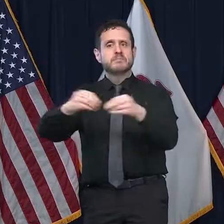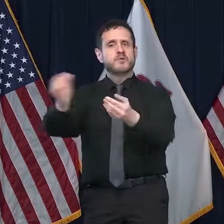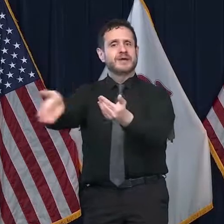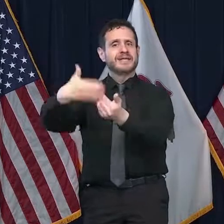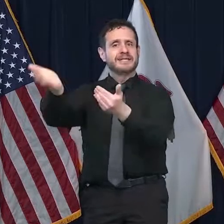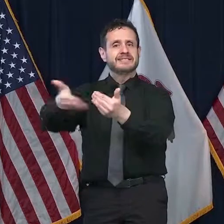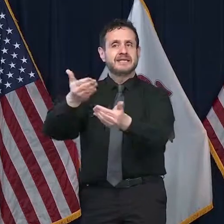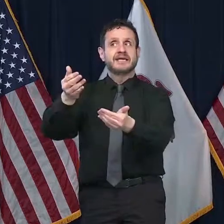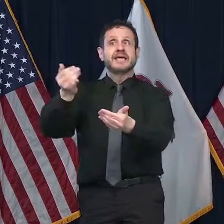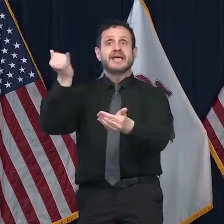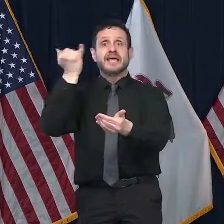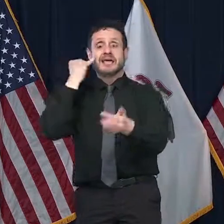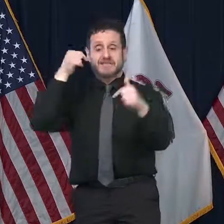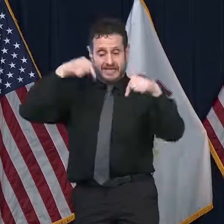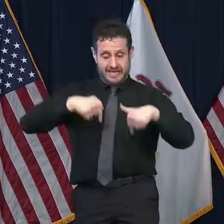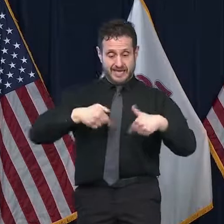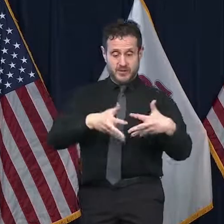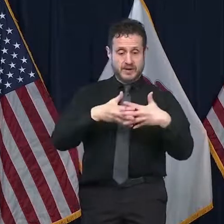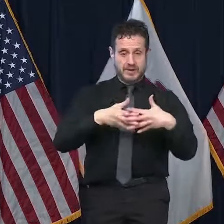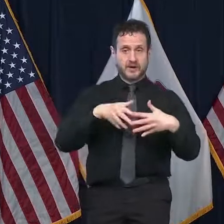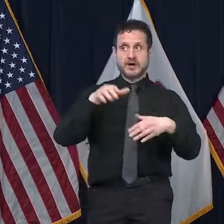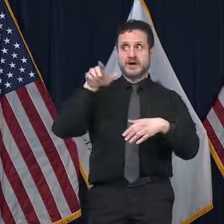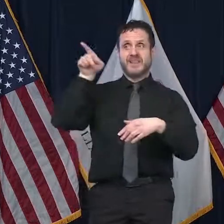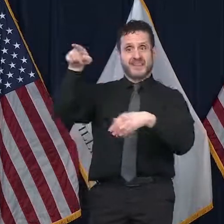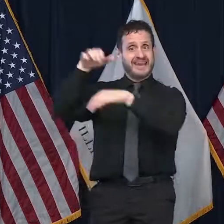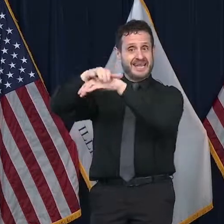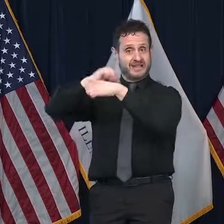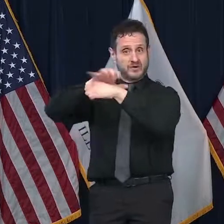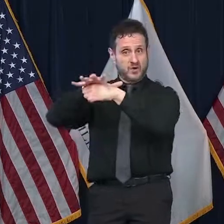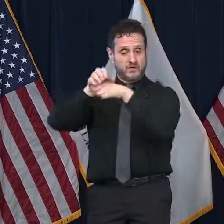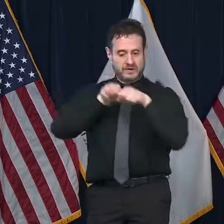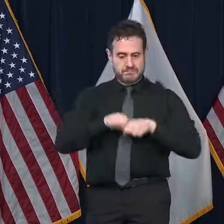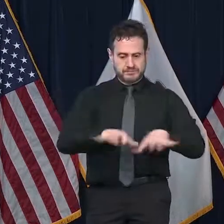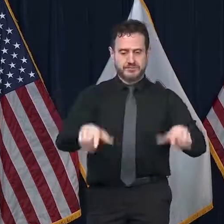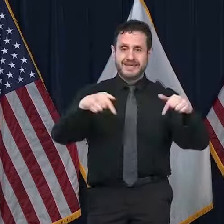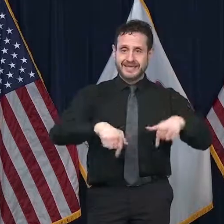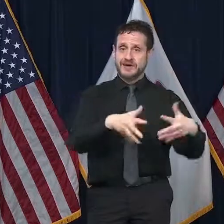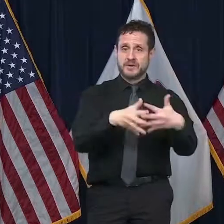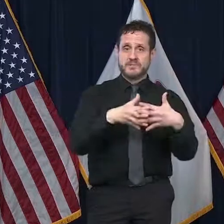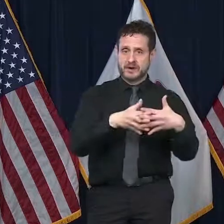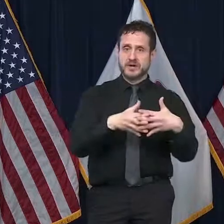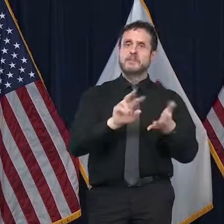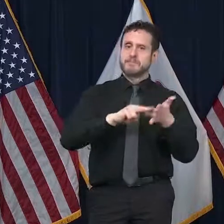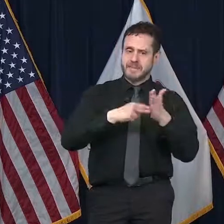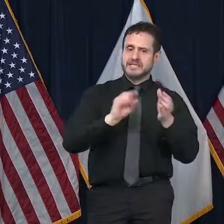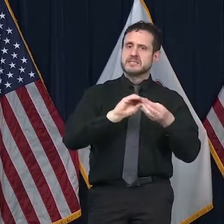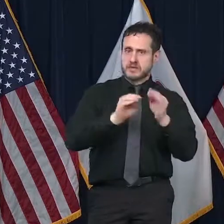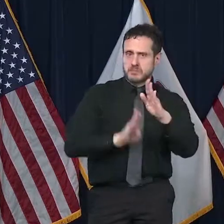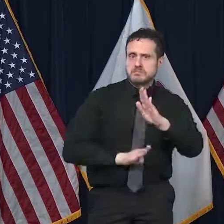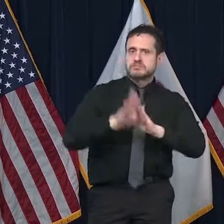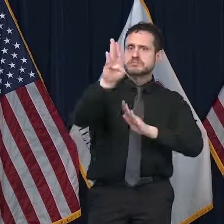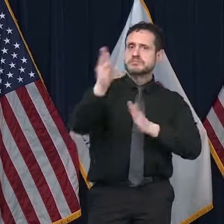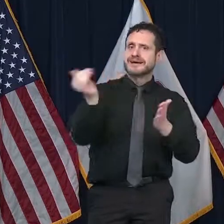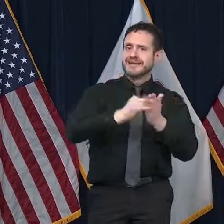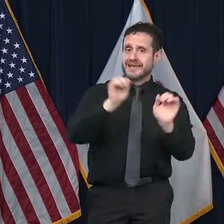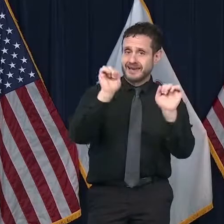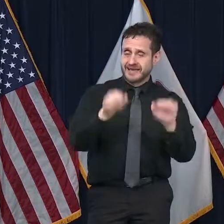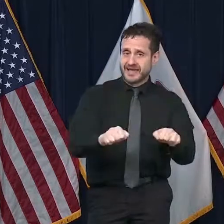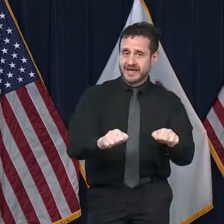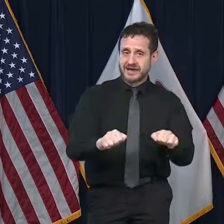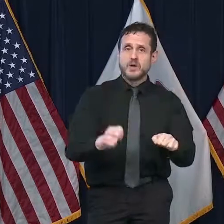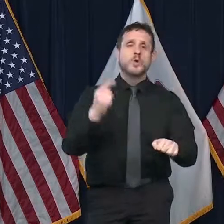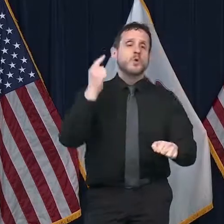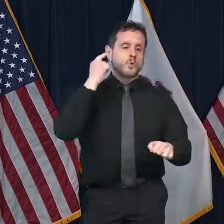to skyrocket in a very short period of time. We've also heard of variants coming out of